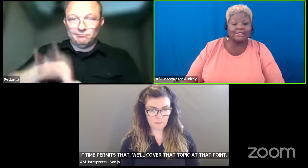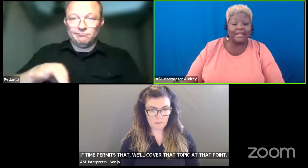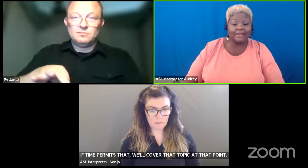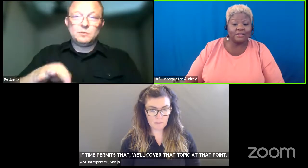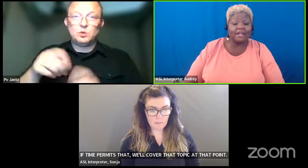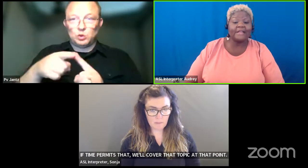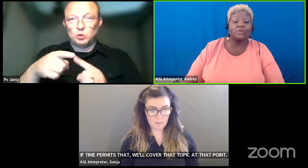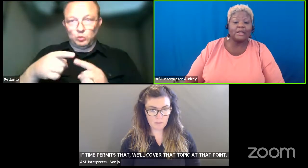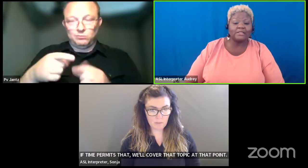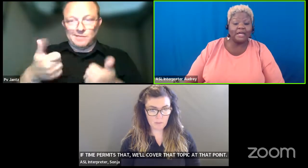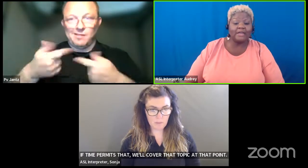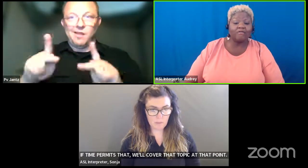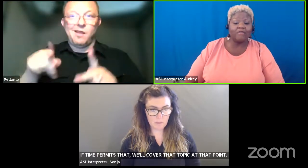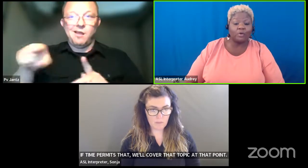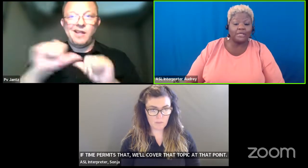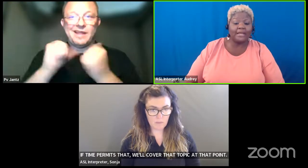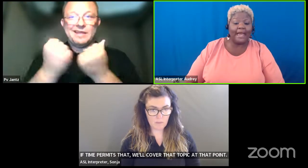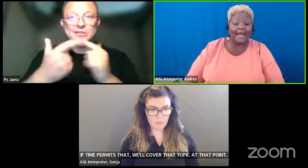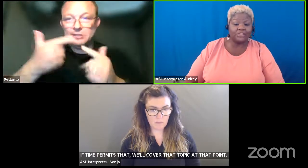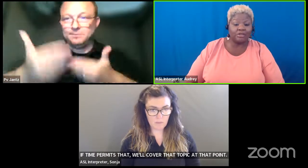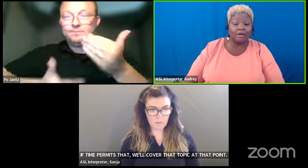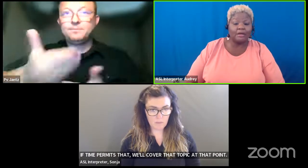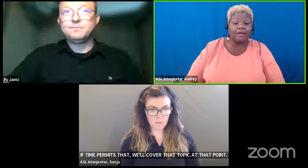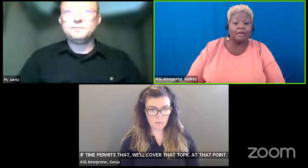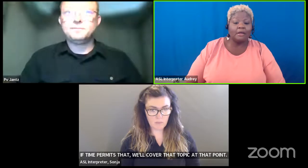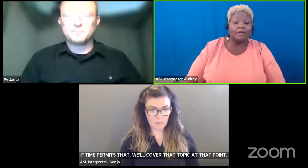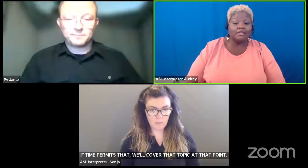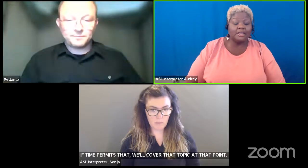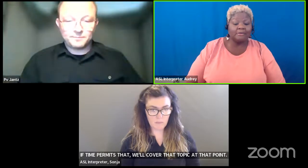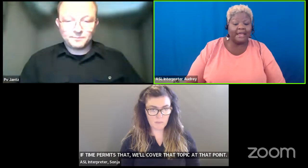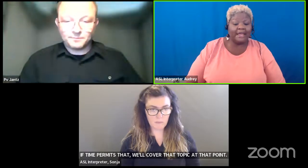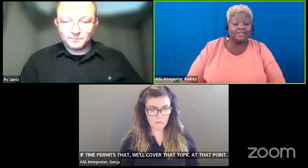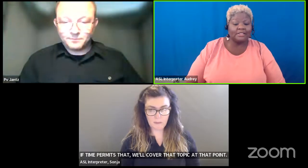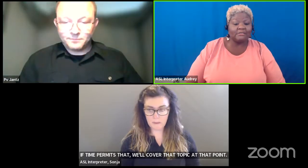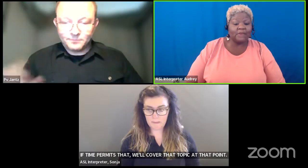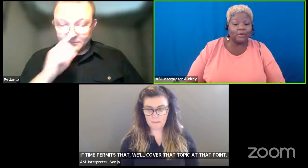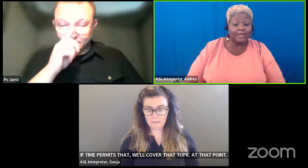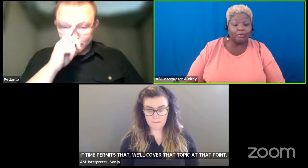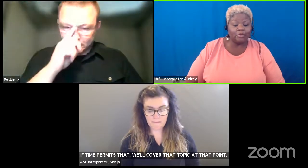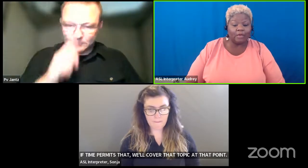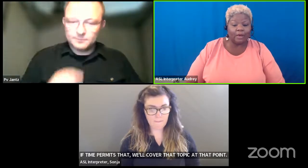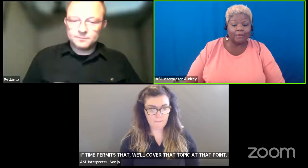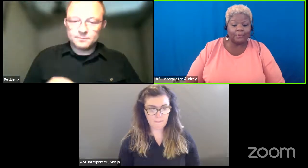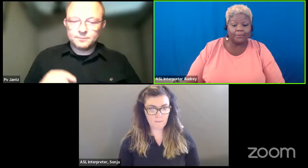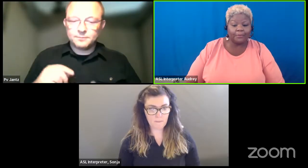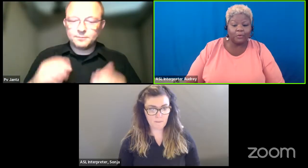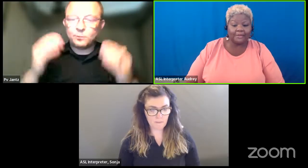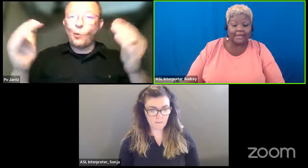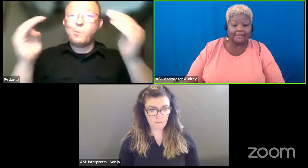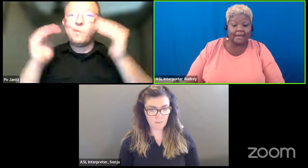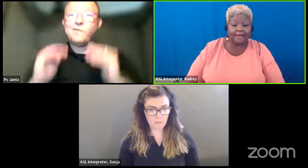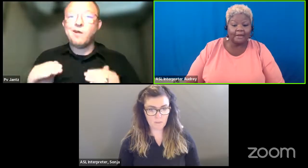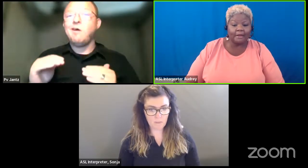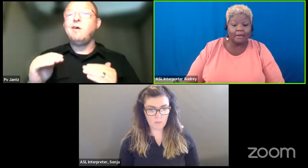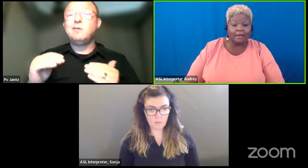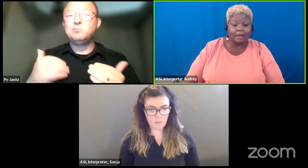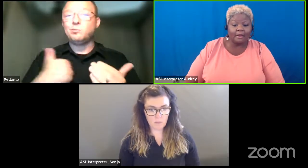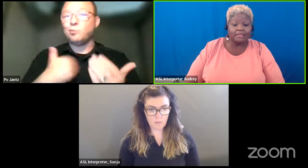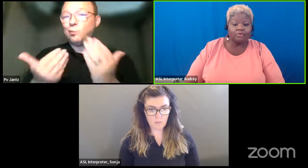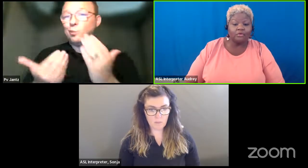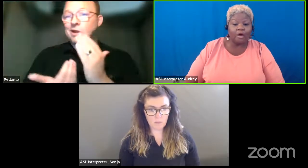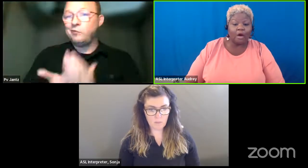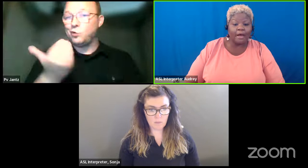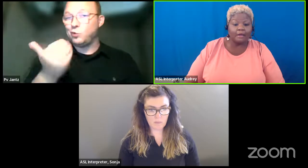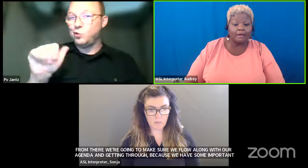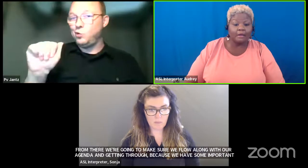the board's attention, as well as taking votes and action on to keep the agency flowing and moving well. With that said,